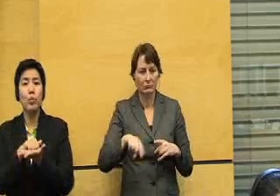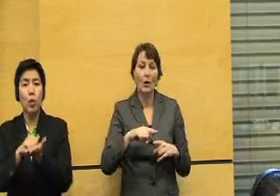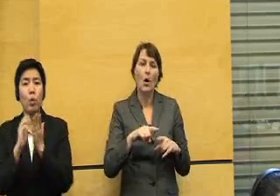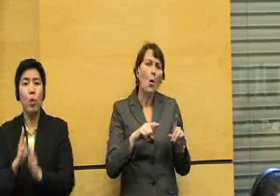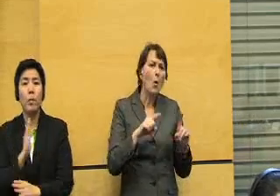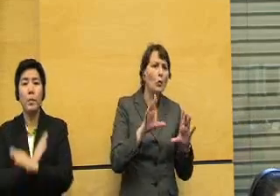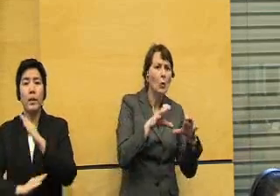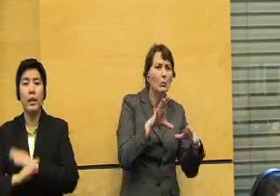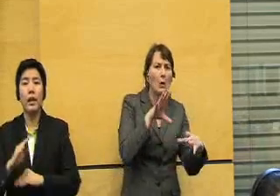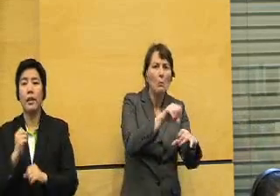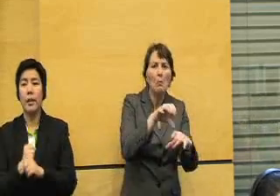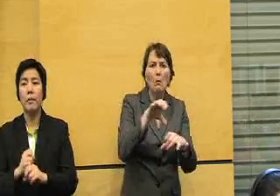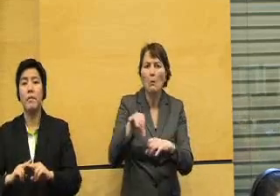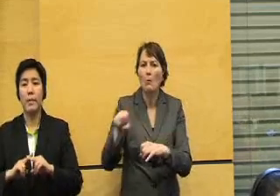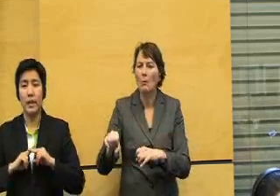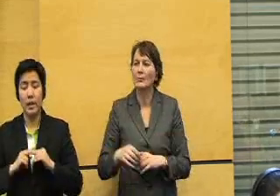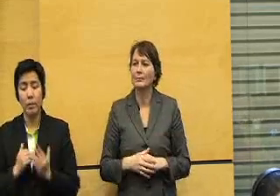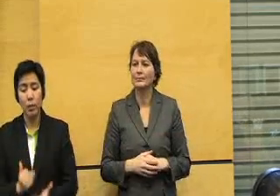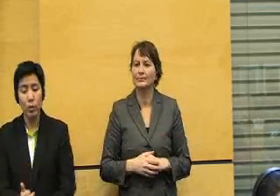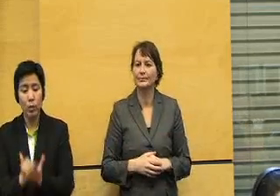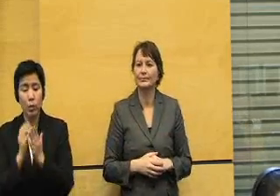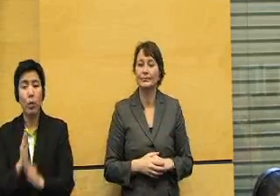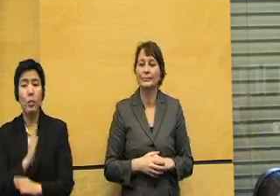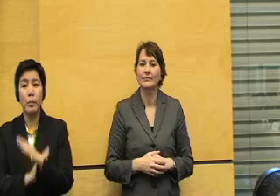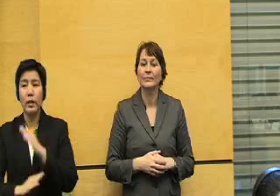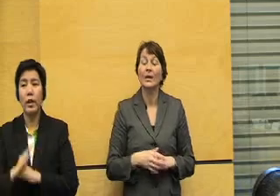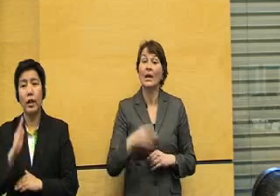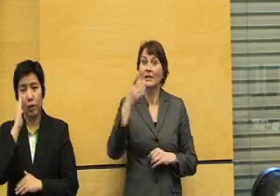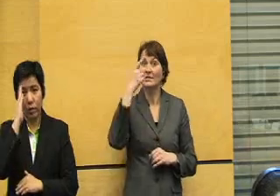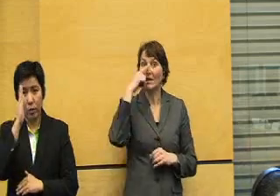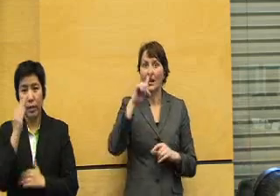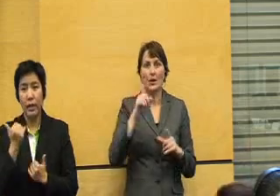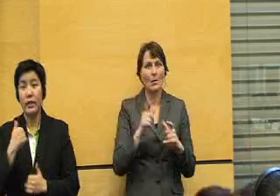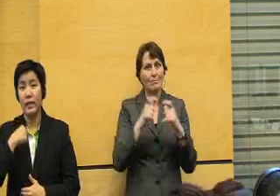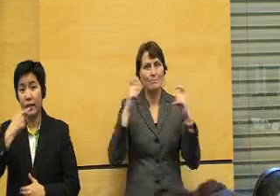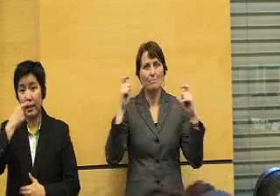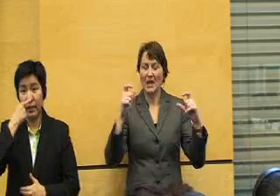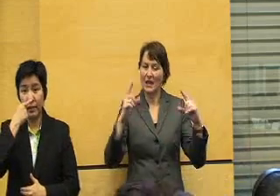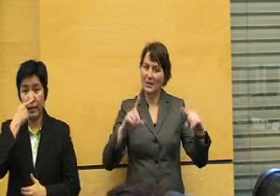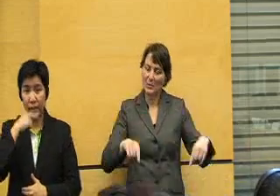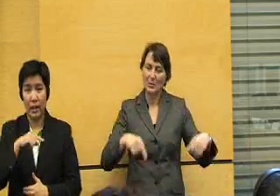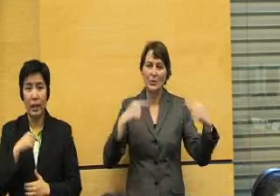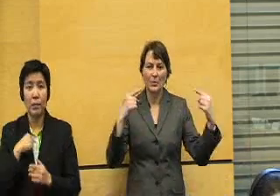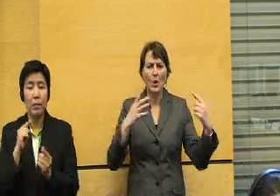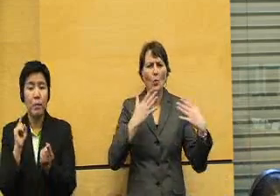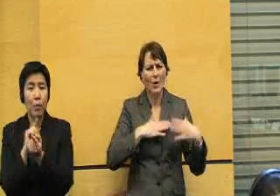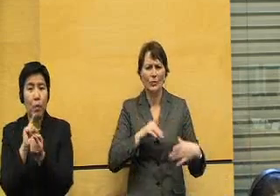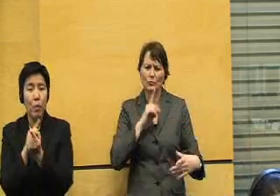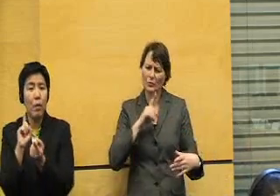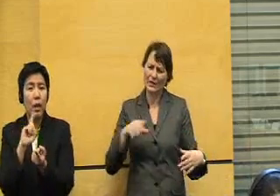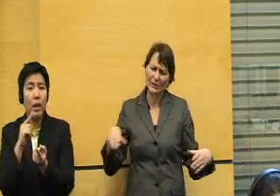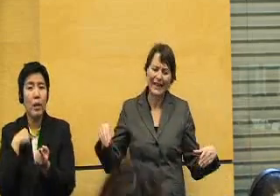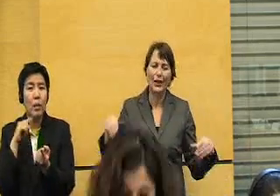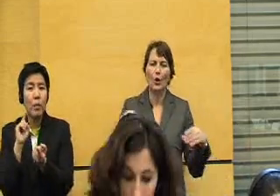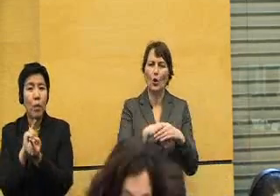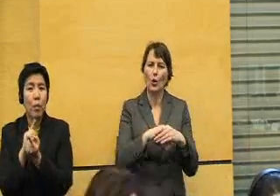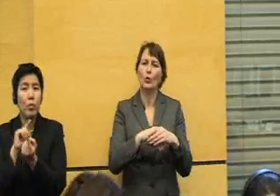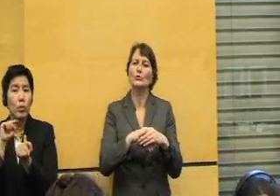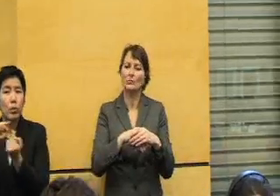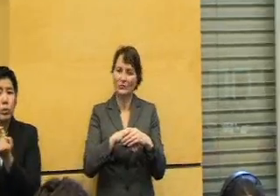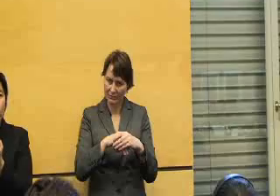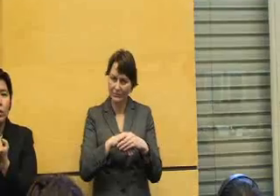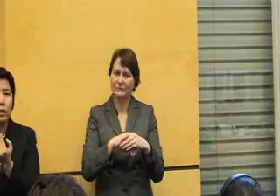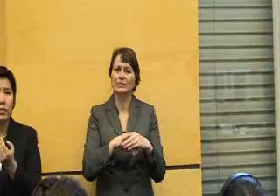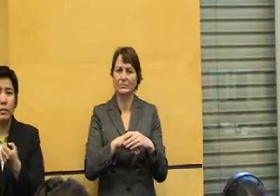indeed. Thailand also faces significant challenge in achieving a truly inclusive education for